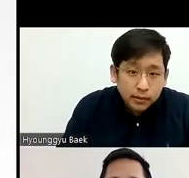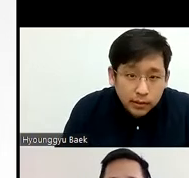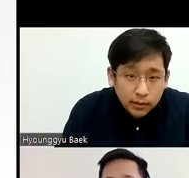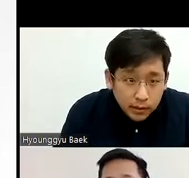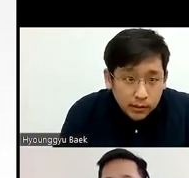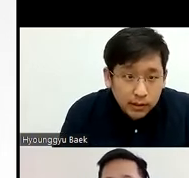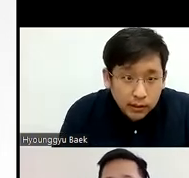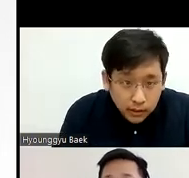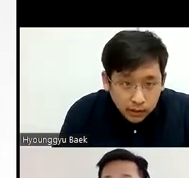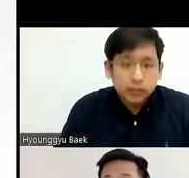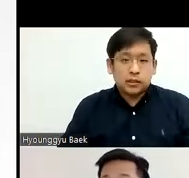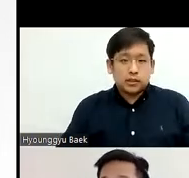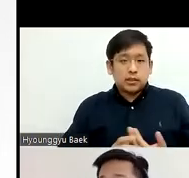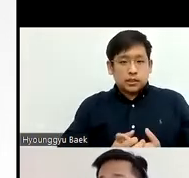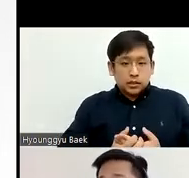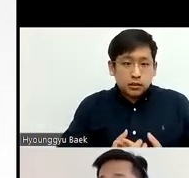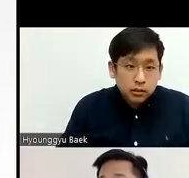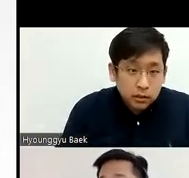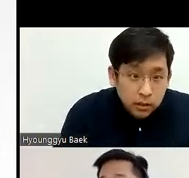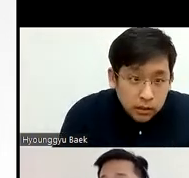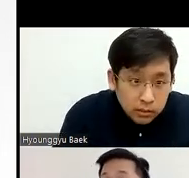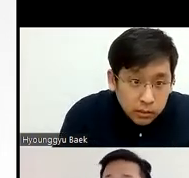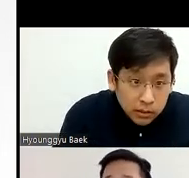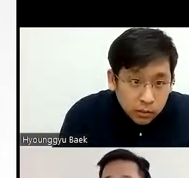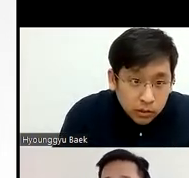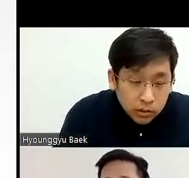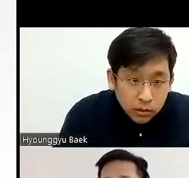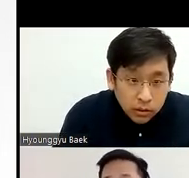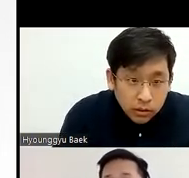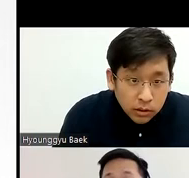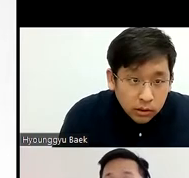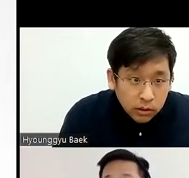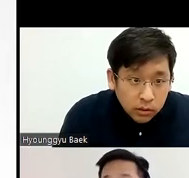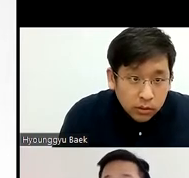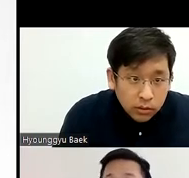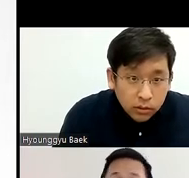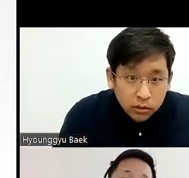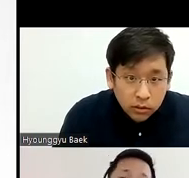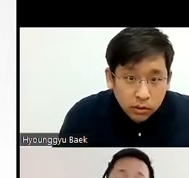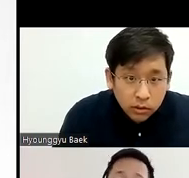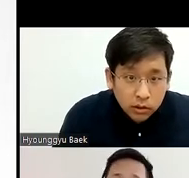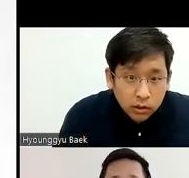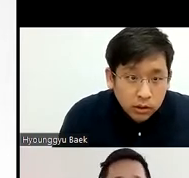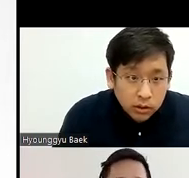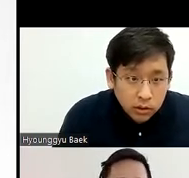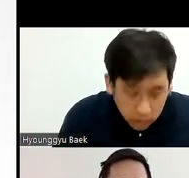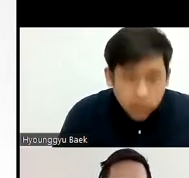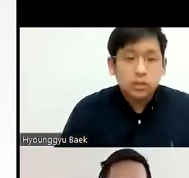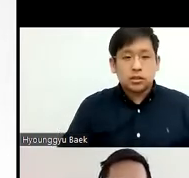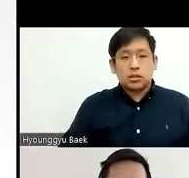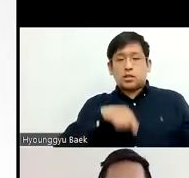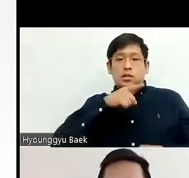is something that we are moving towards, and the situation that we had in the past and what we want to change.